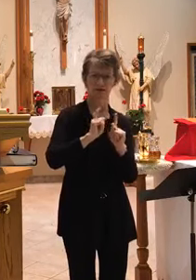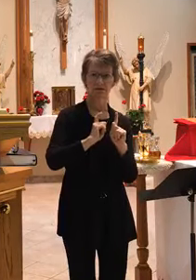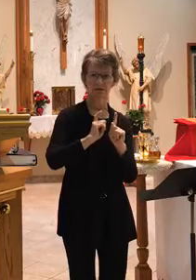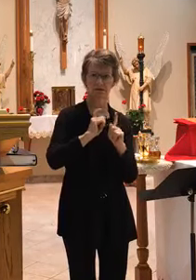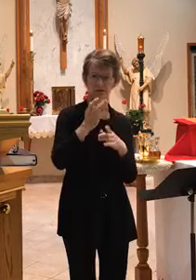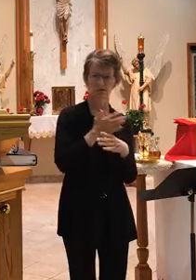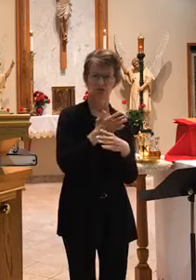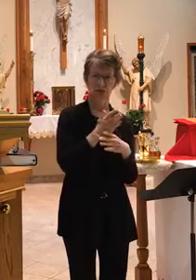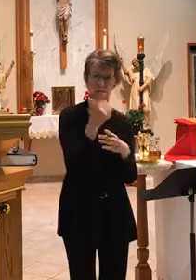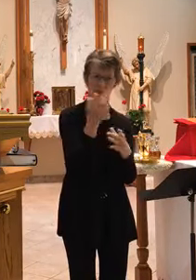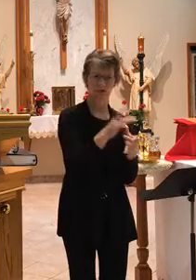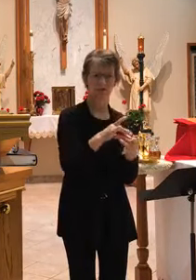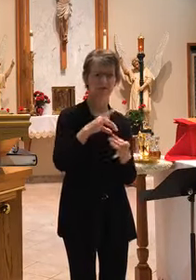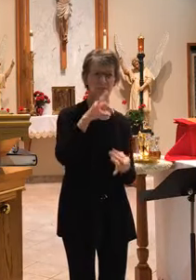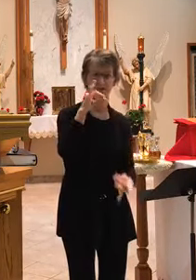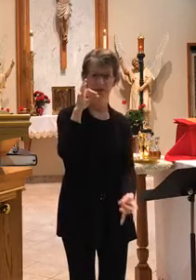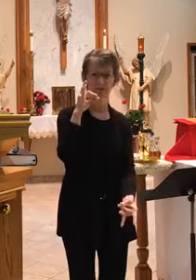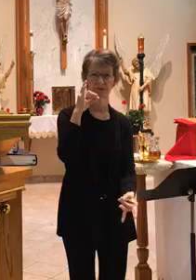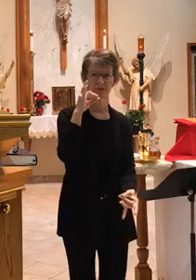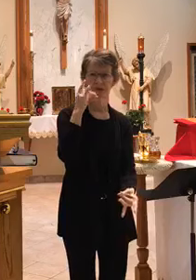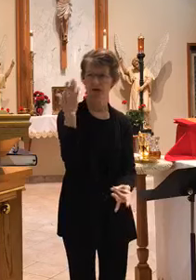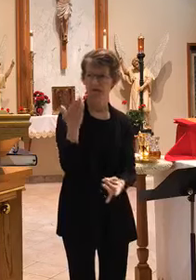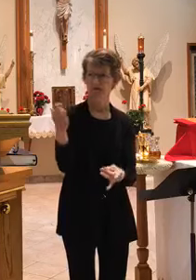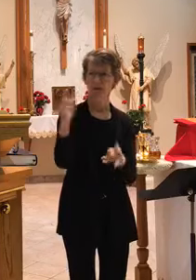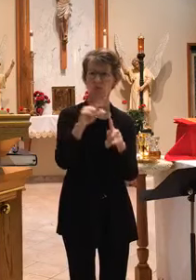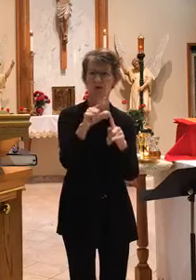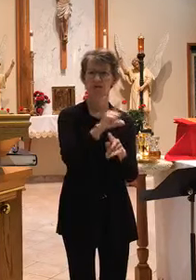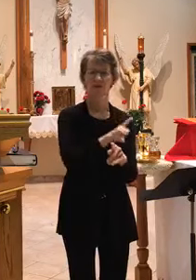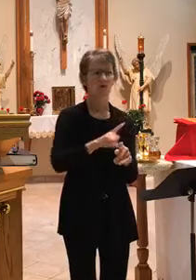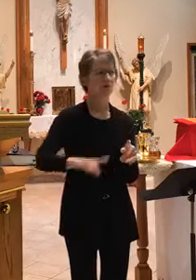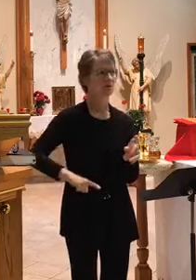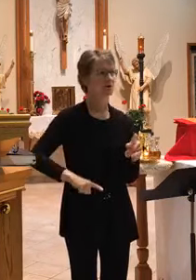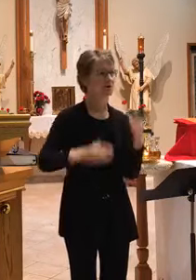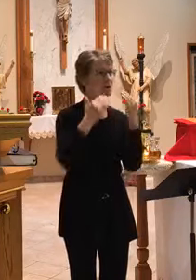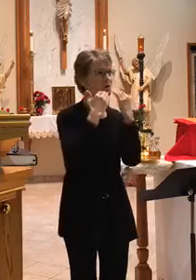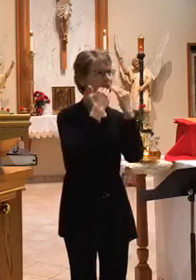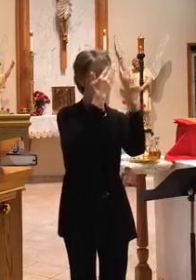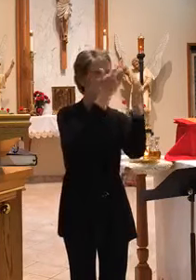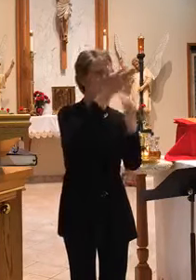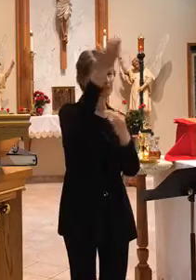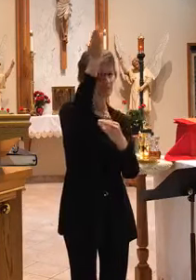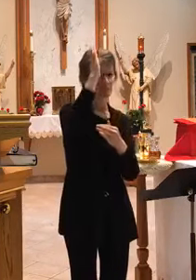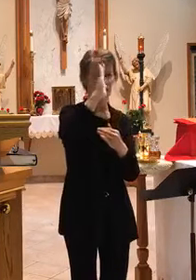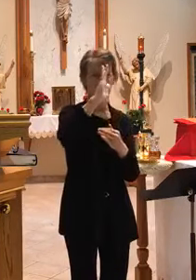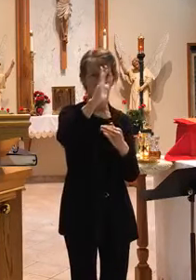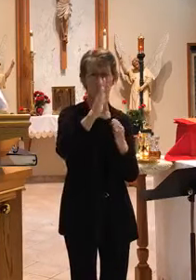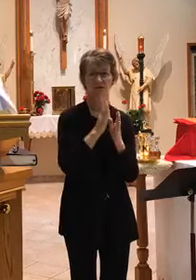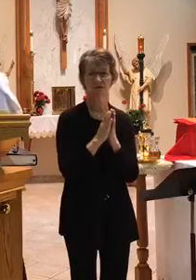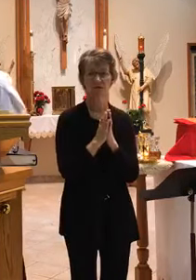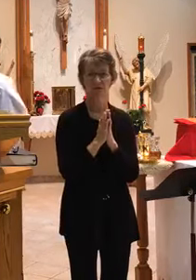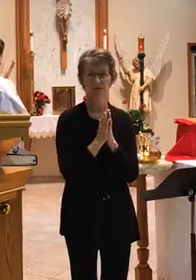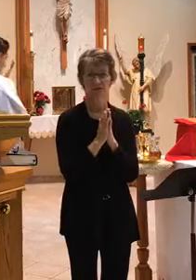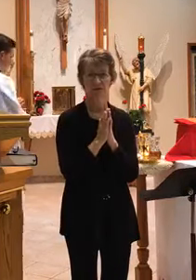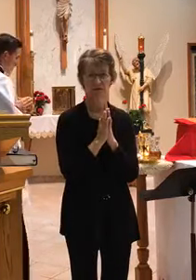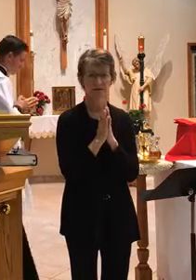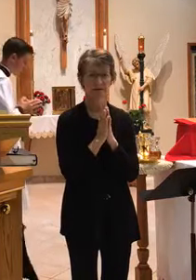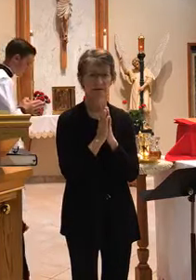of one Spirit. The word of the Lord. Thanks be to God.